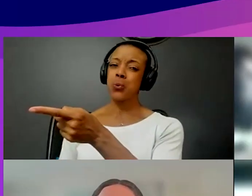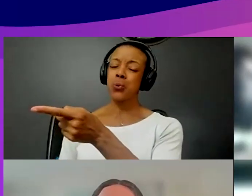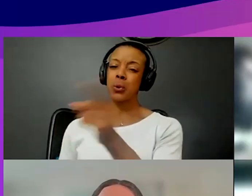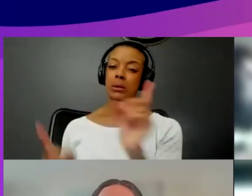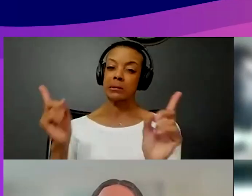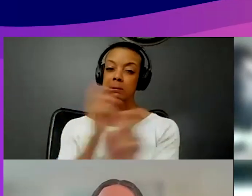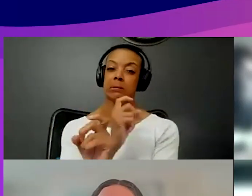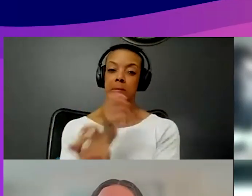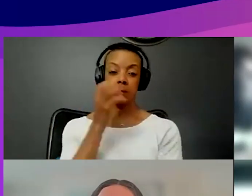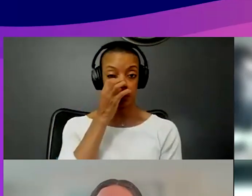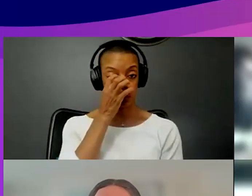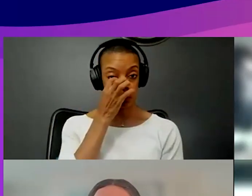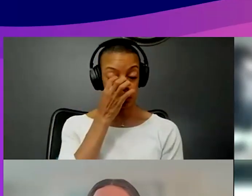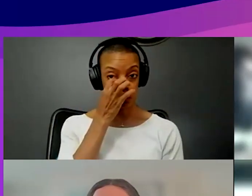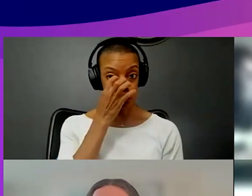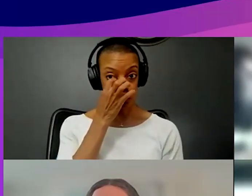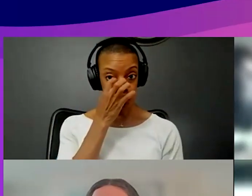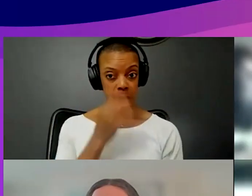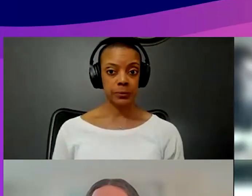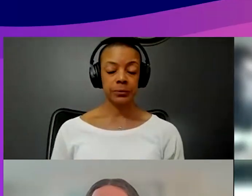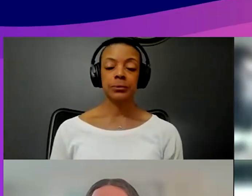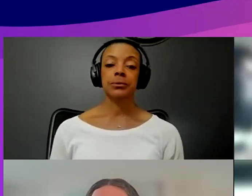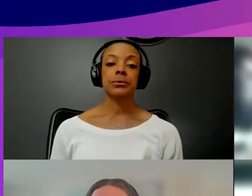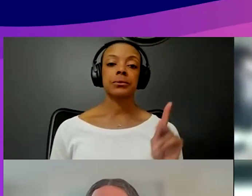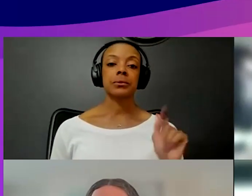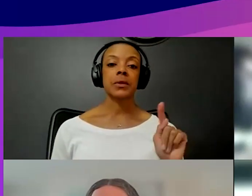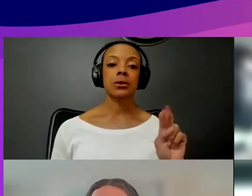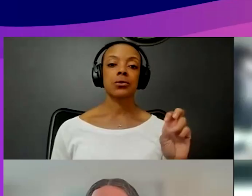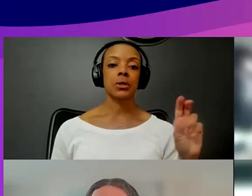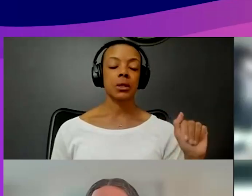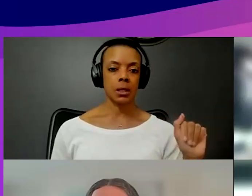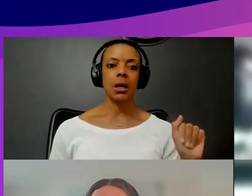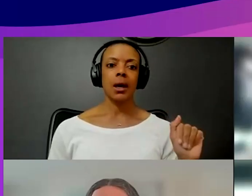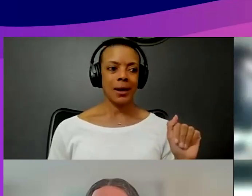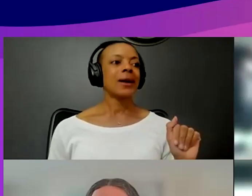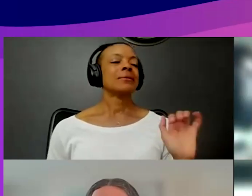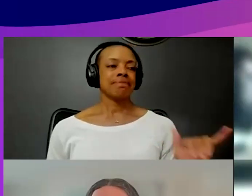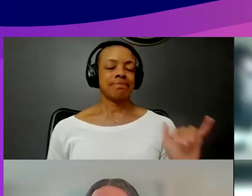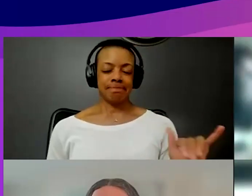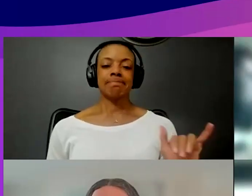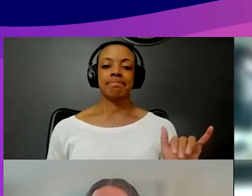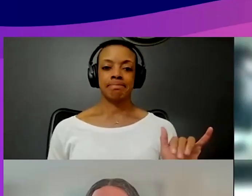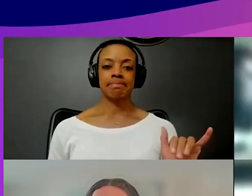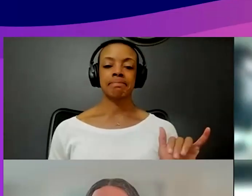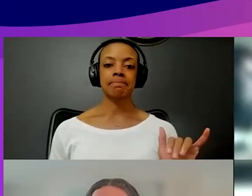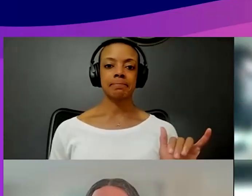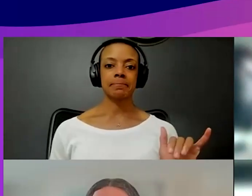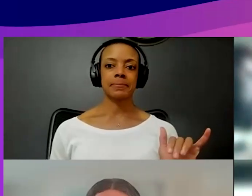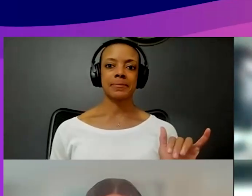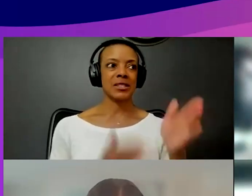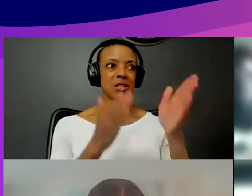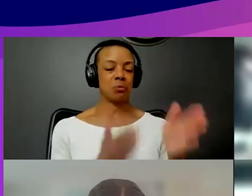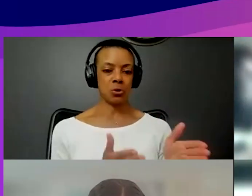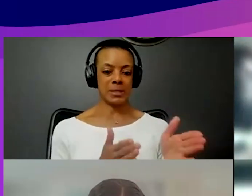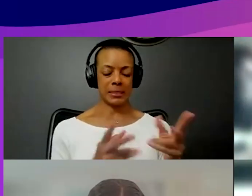see. Well, and you know, it to me, you know, as you describe that, it speaks to somebody who asked a question like the kinds